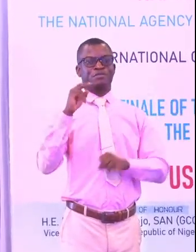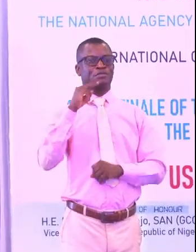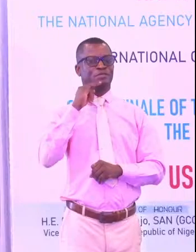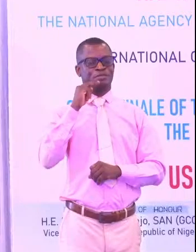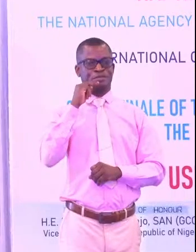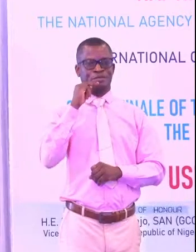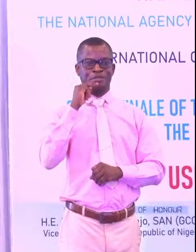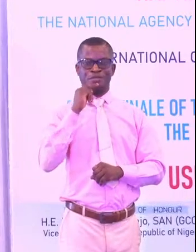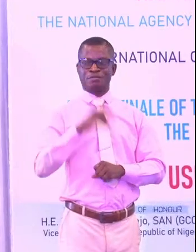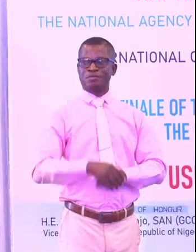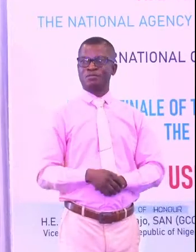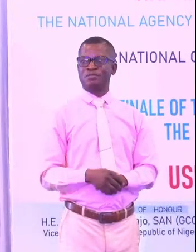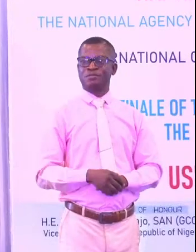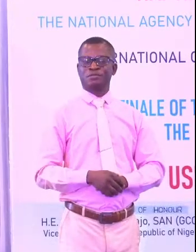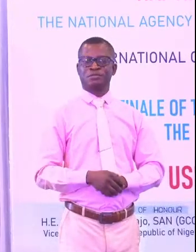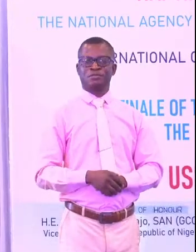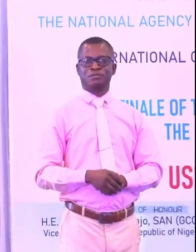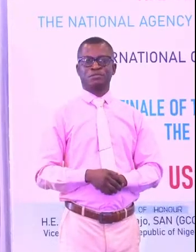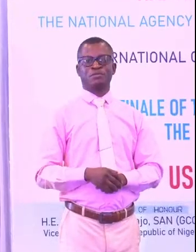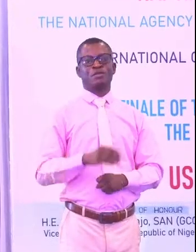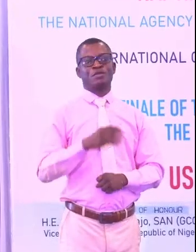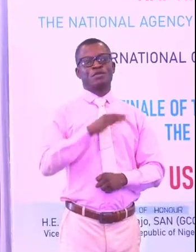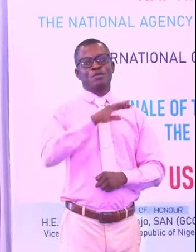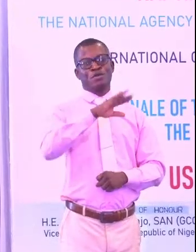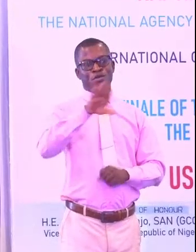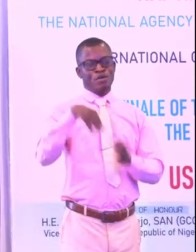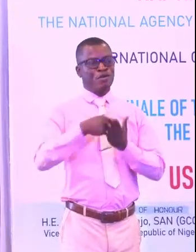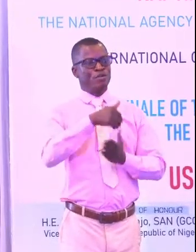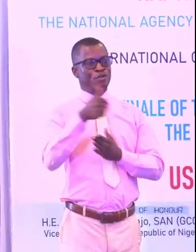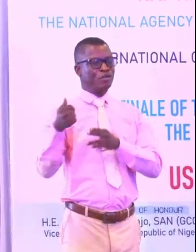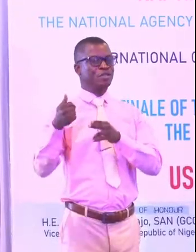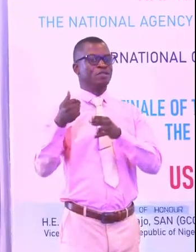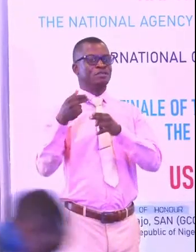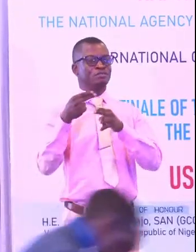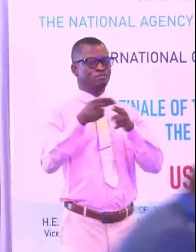Nigeria, all other protocols observed.